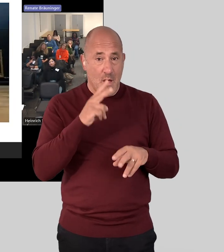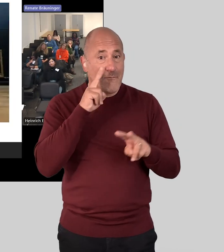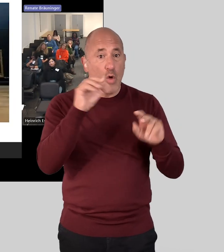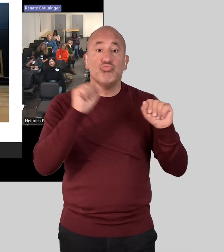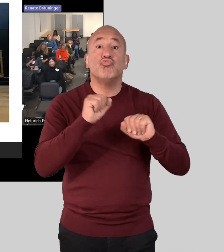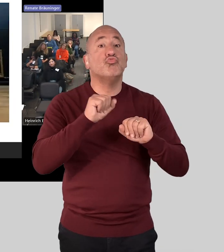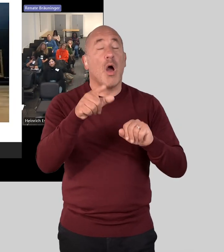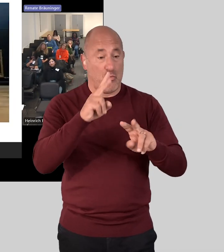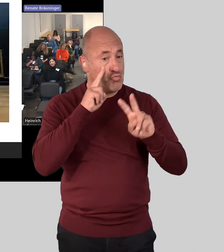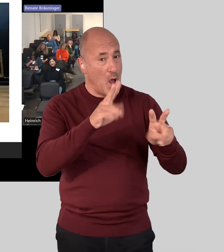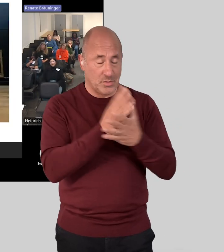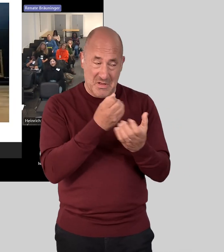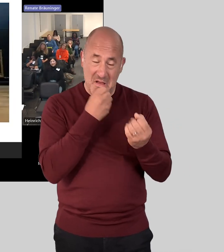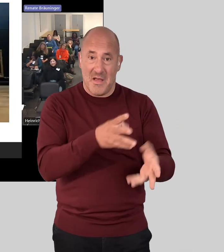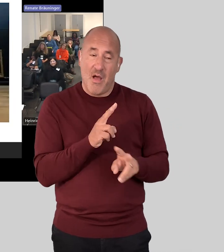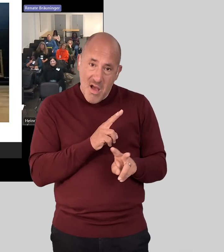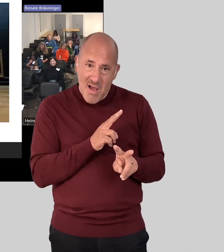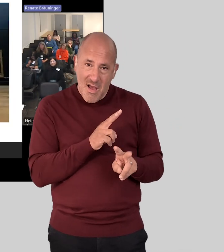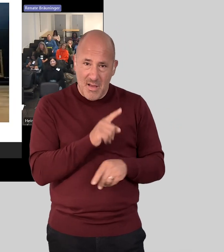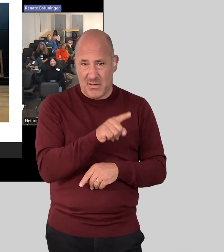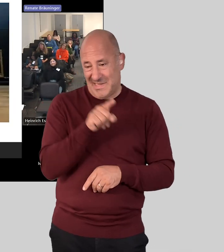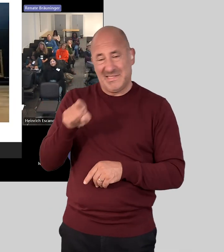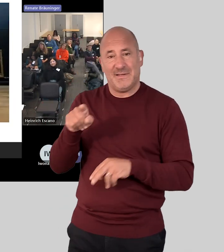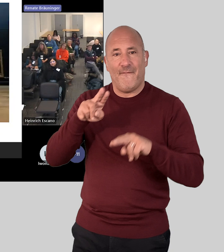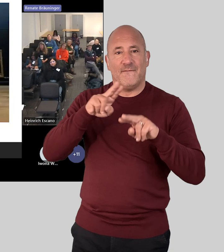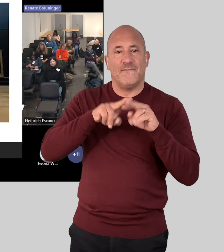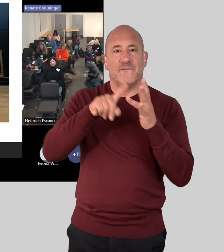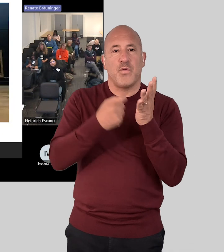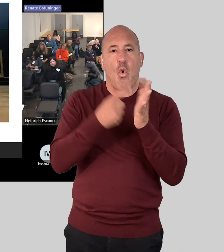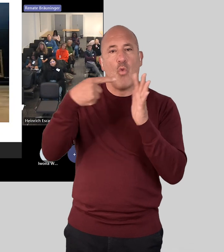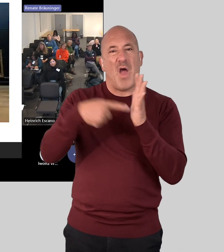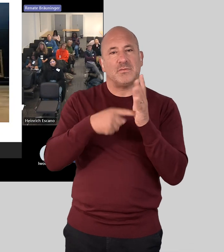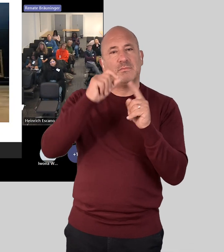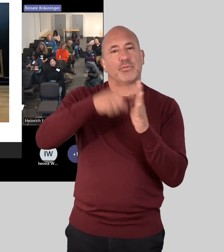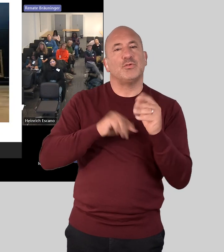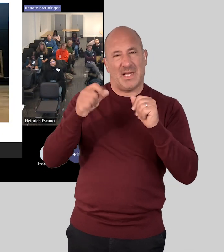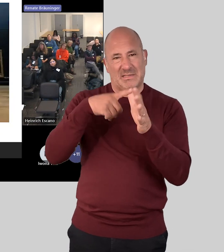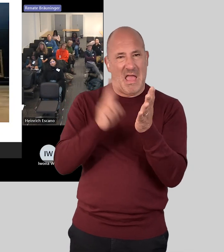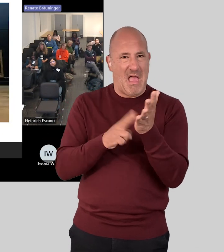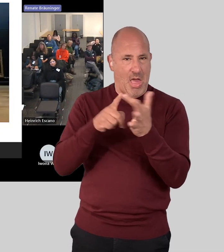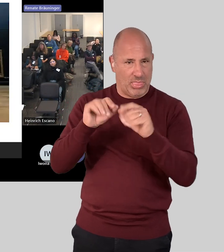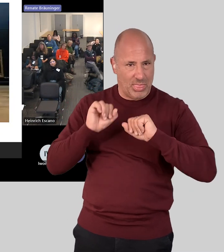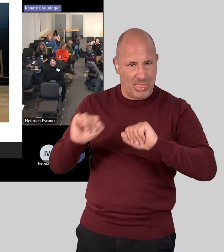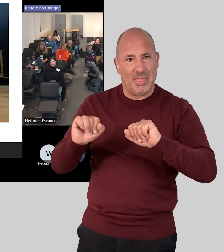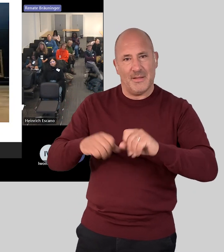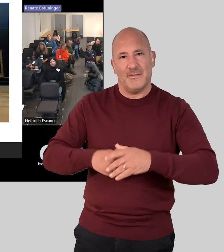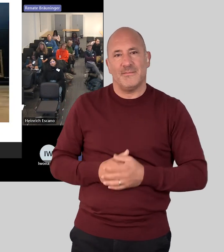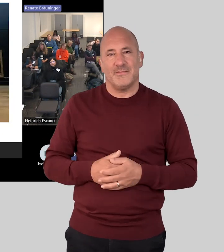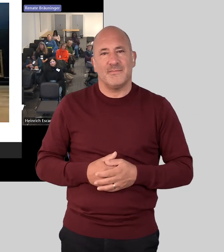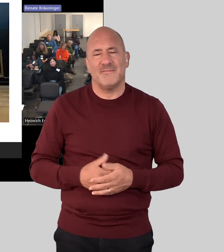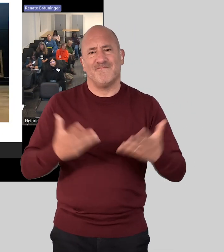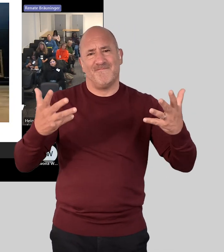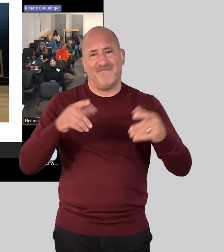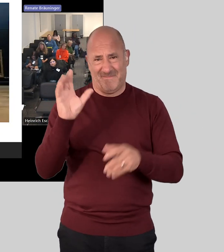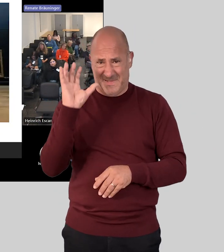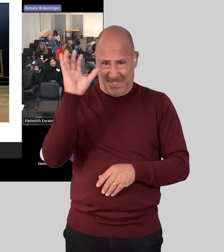you haven't seen it, watch it. And the Foray project by Keersmaker. And of course, it's difficult to compare